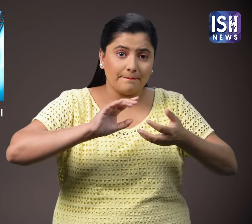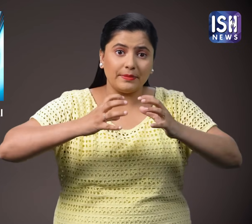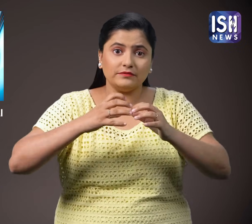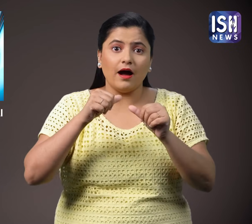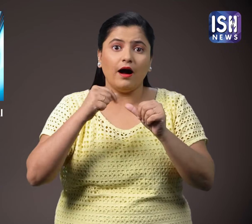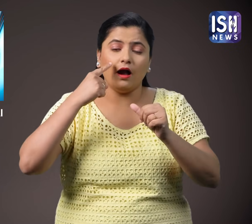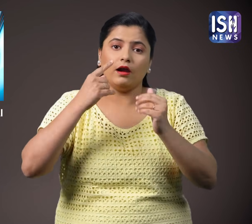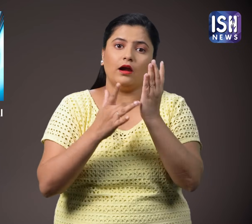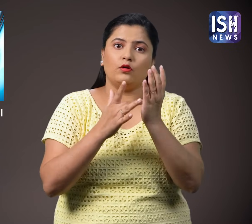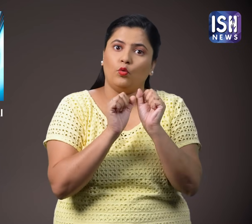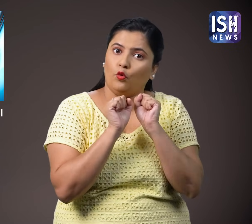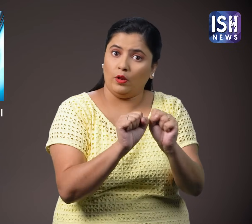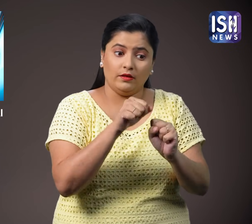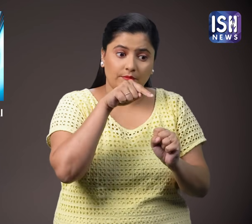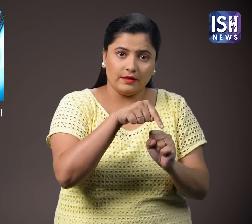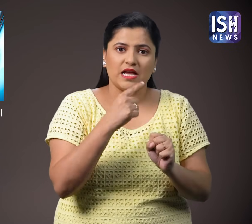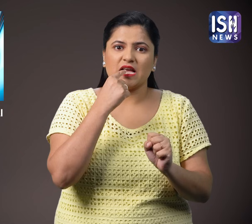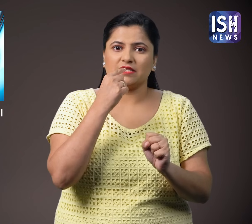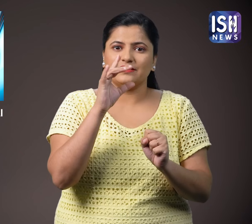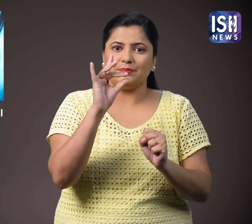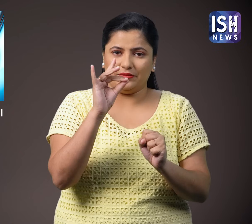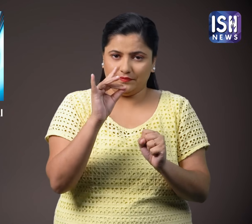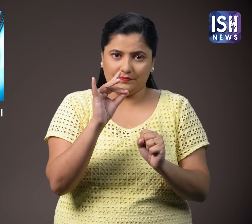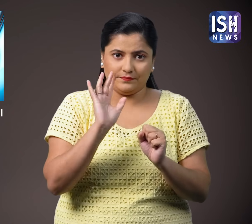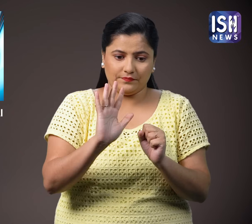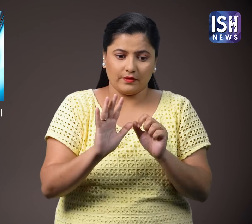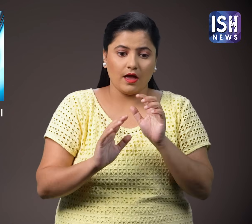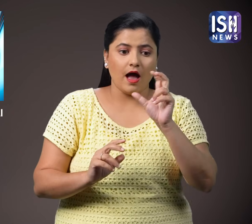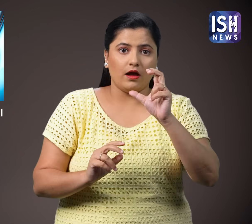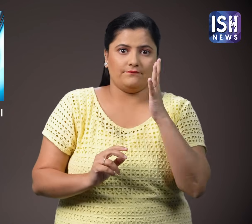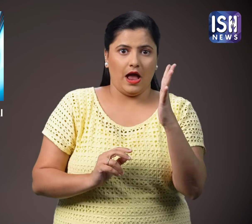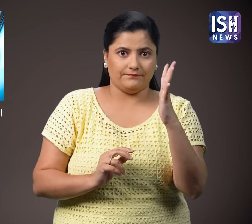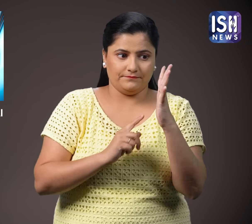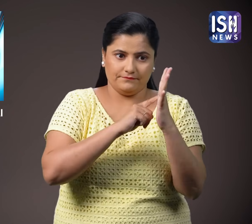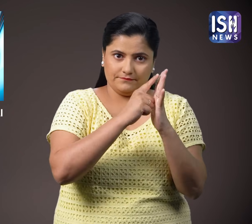Here, the AI-guided system injected sperm to the five eggs individually.